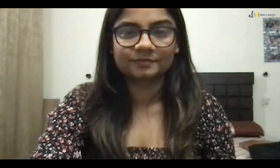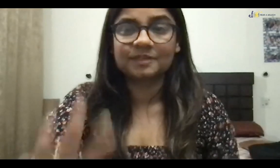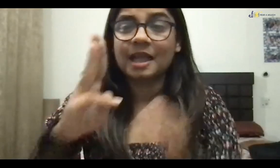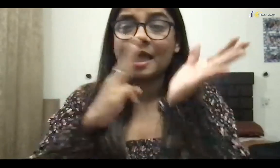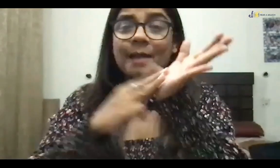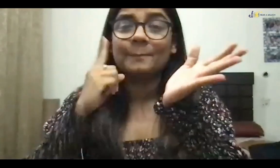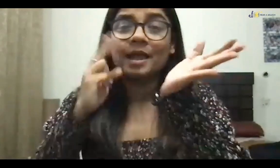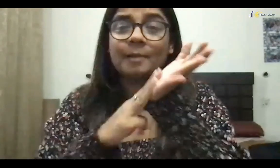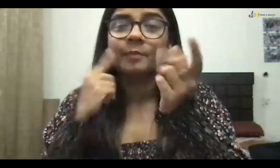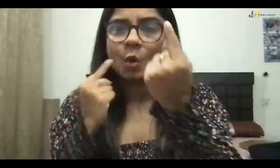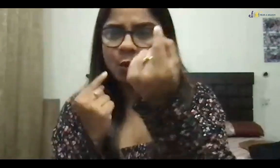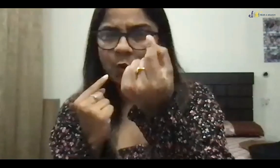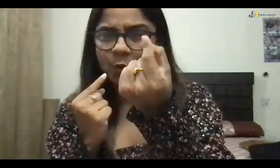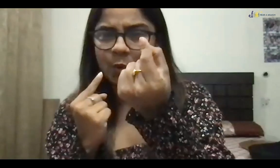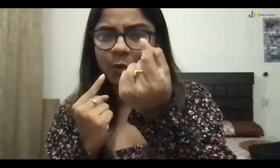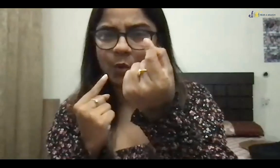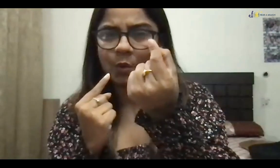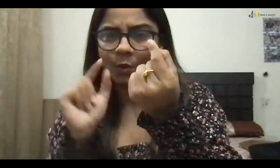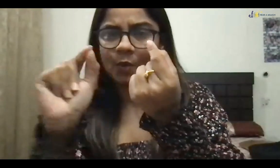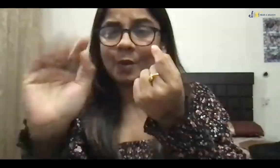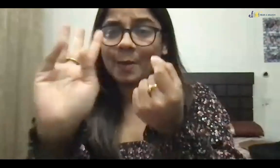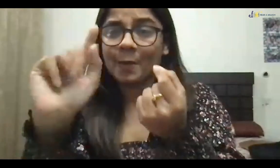we turn off the PPT?